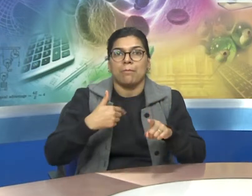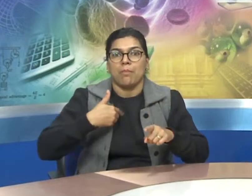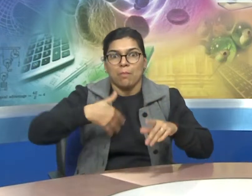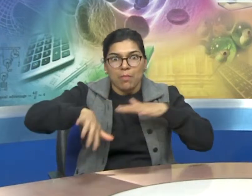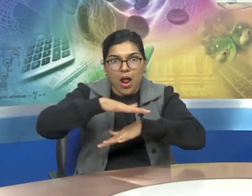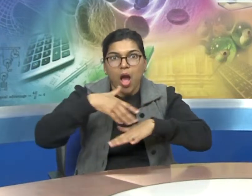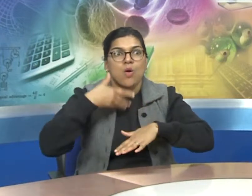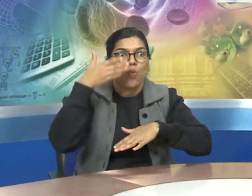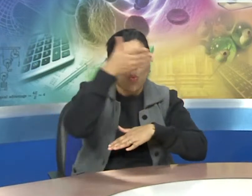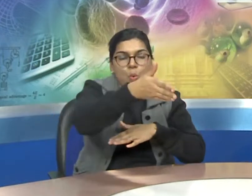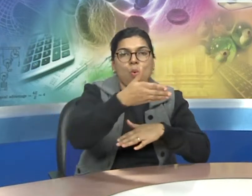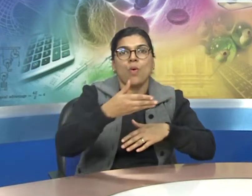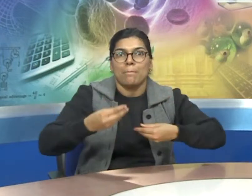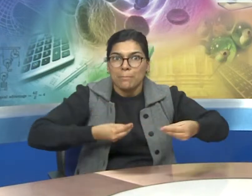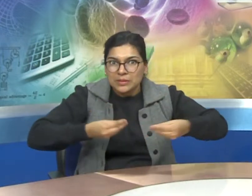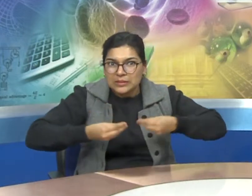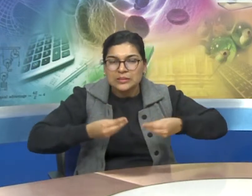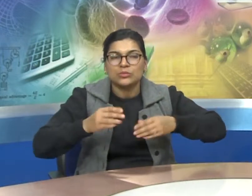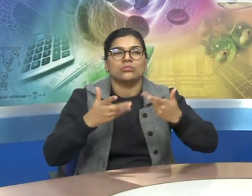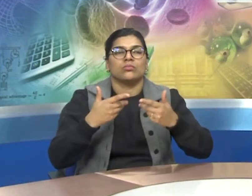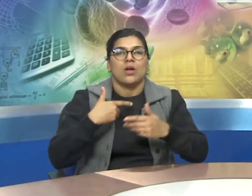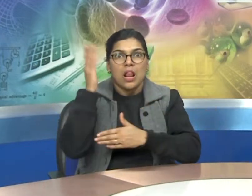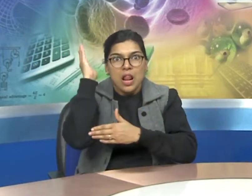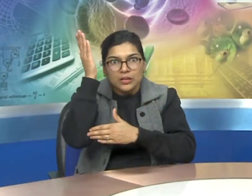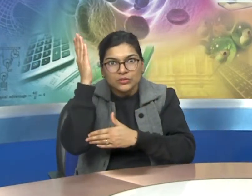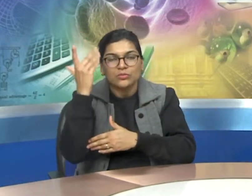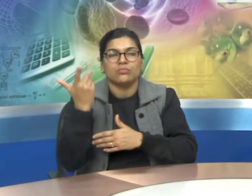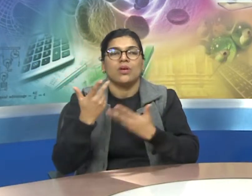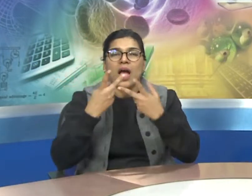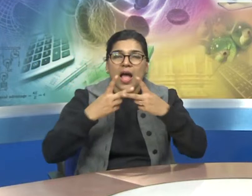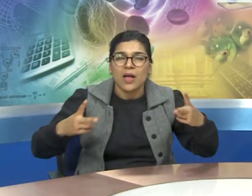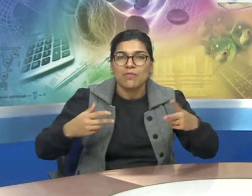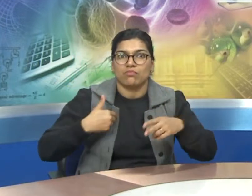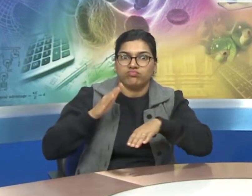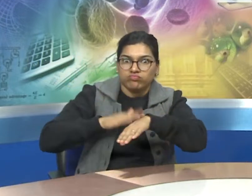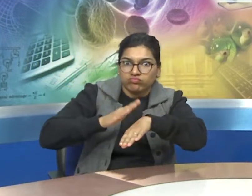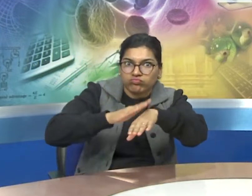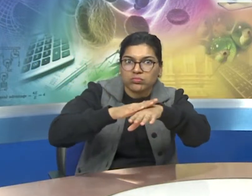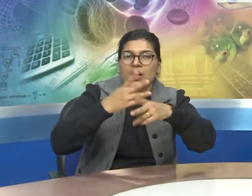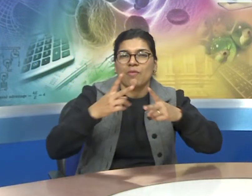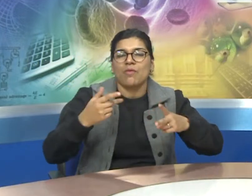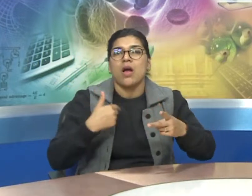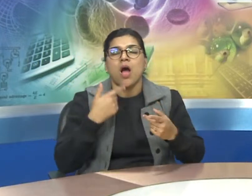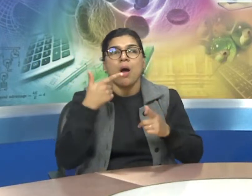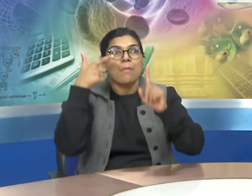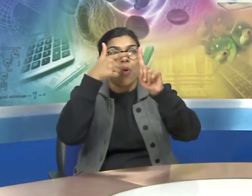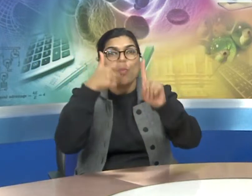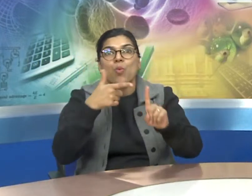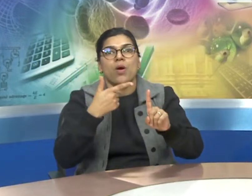others. So the basic purpose of any presentation is